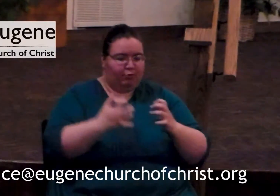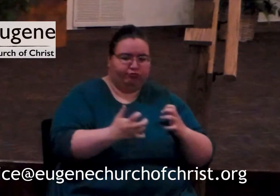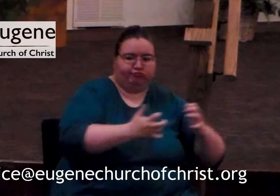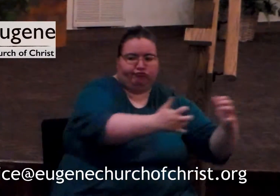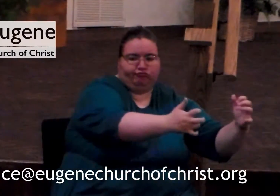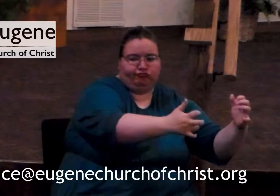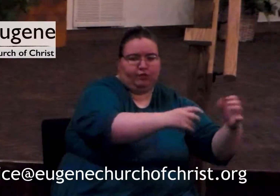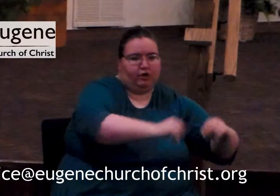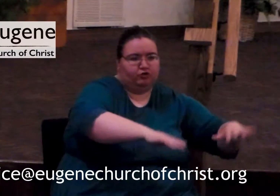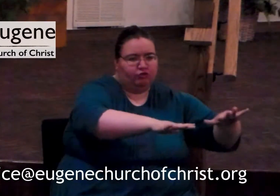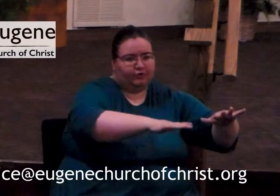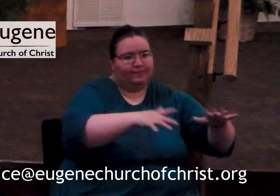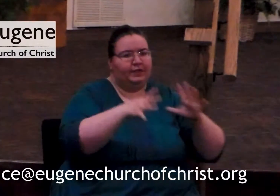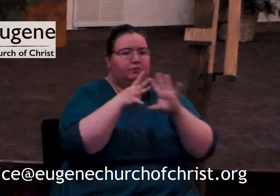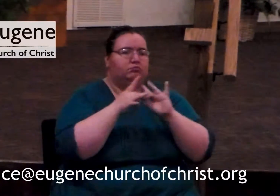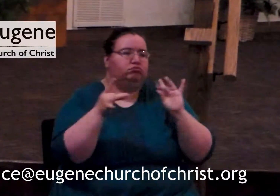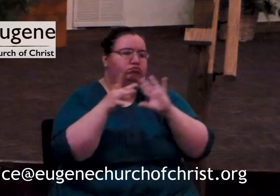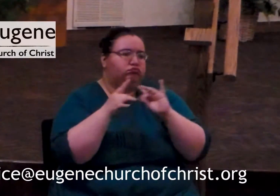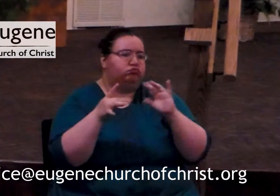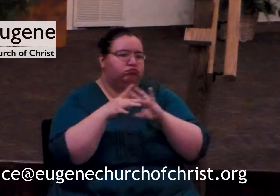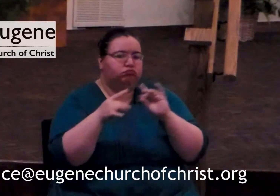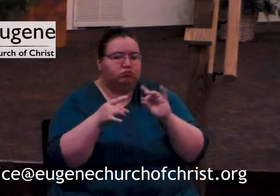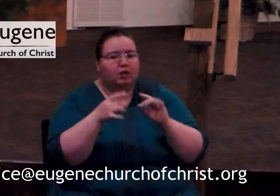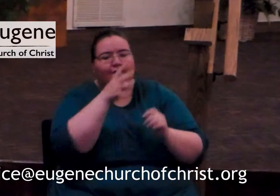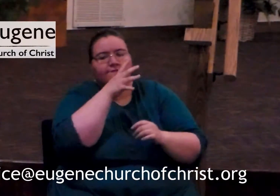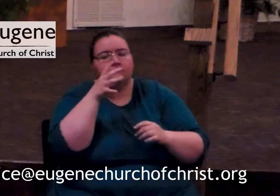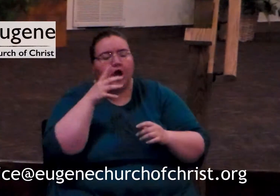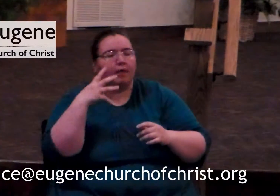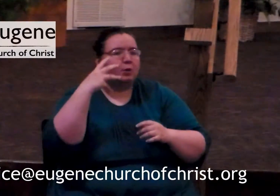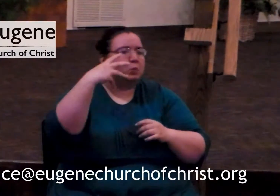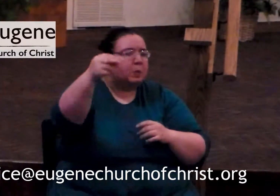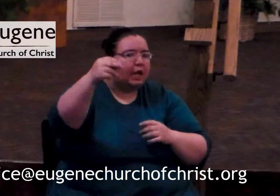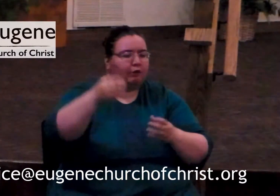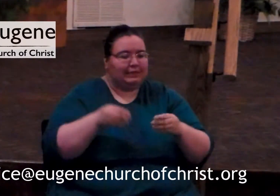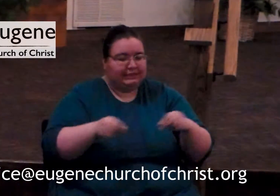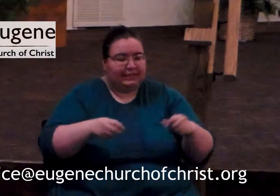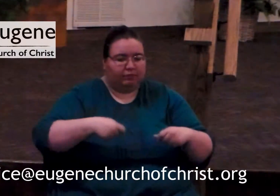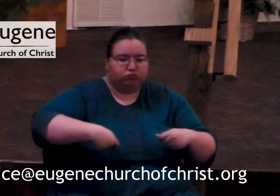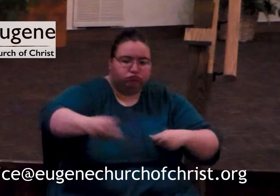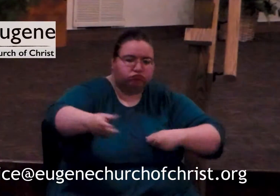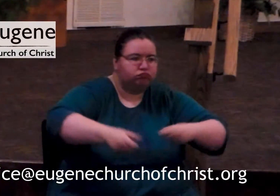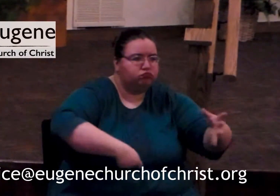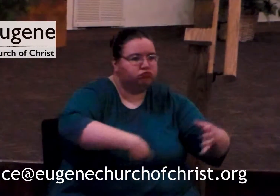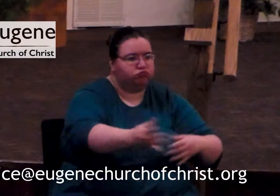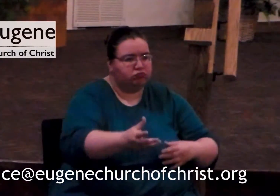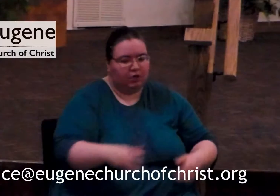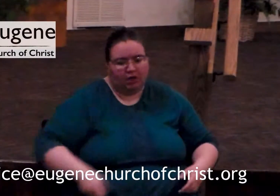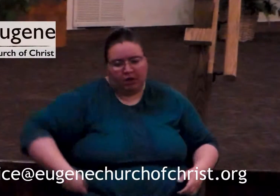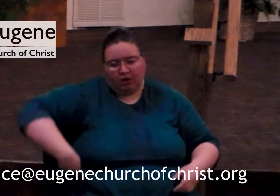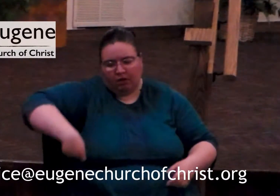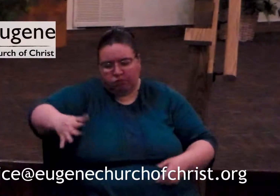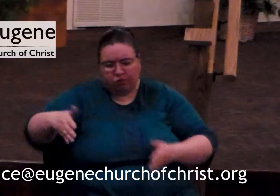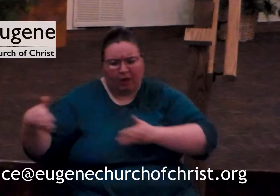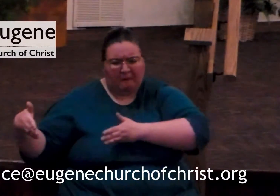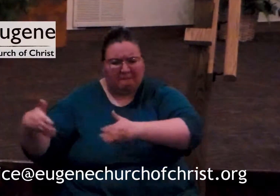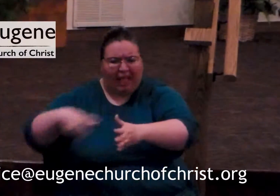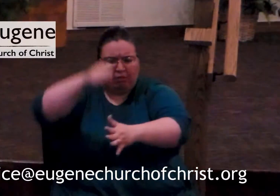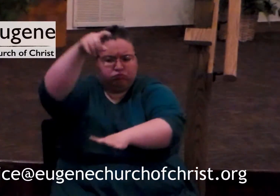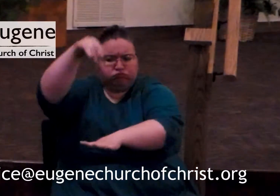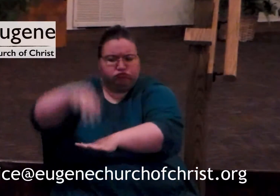out to sow his seed. As he was scattering the seed, some fell along the path, and the birds came and ate it up. Some fell on rocky places, where it did